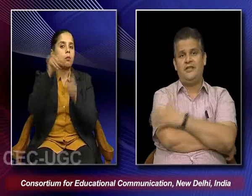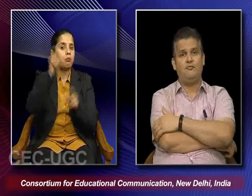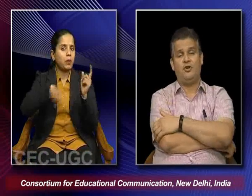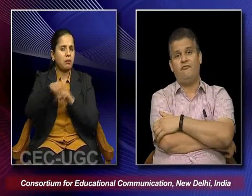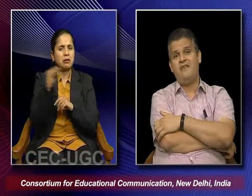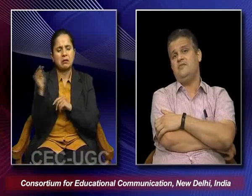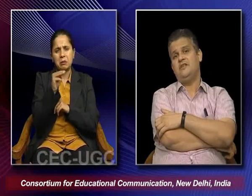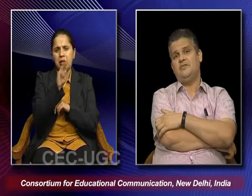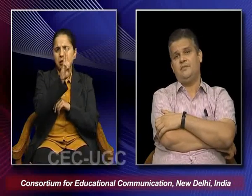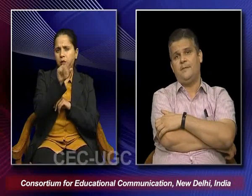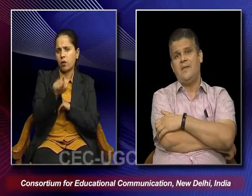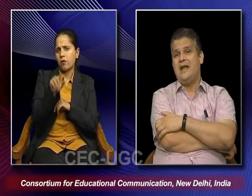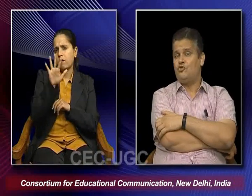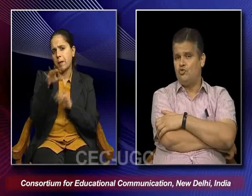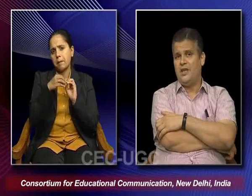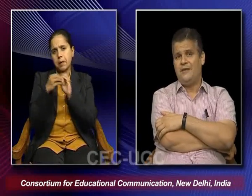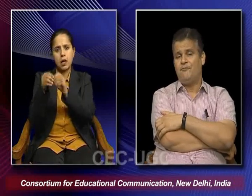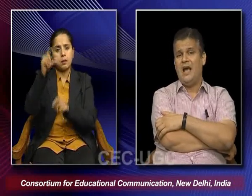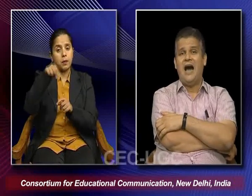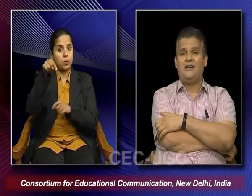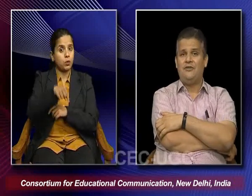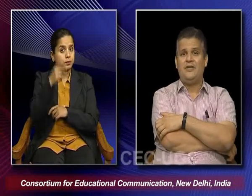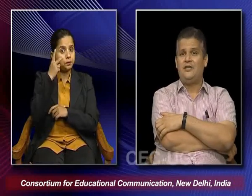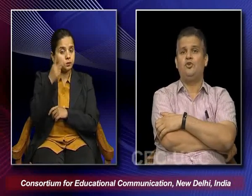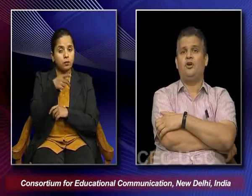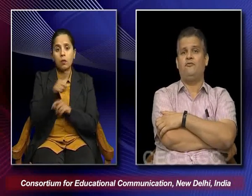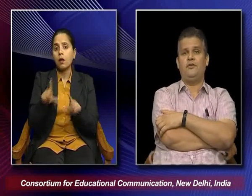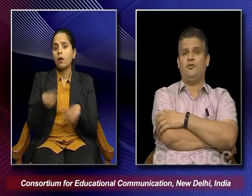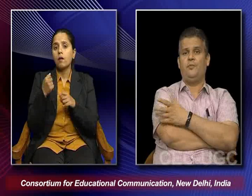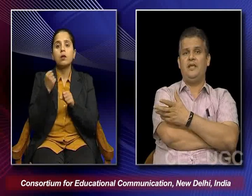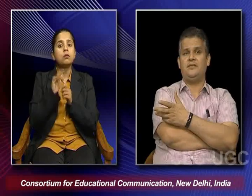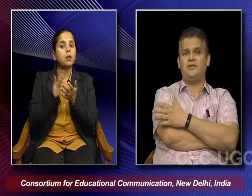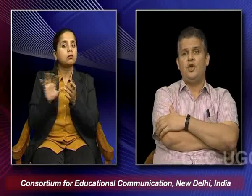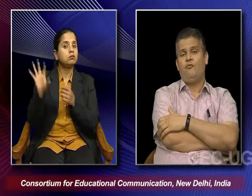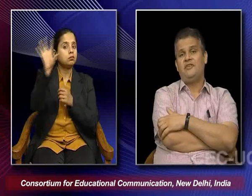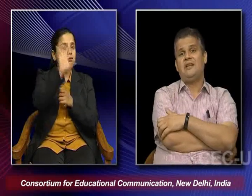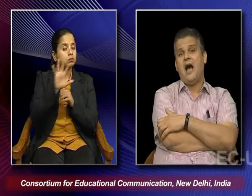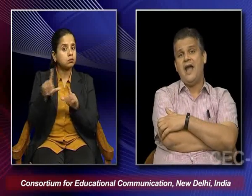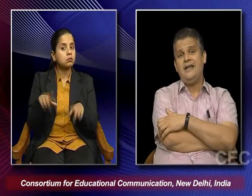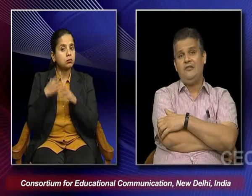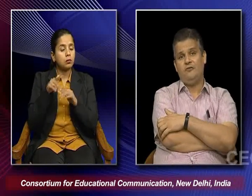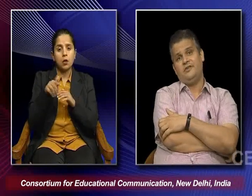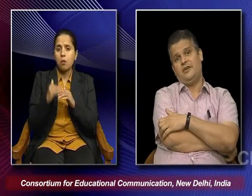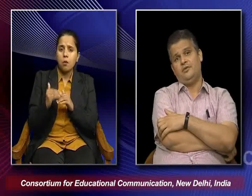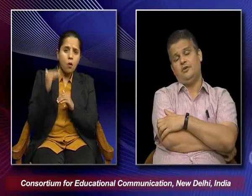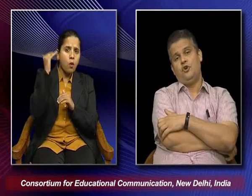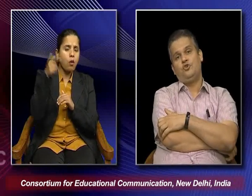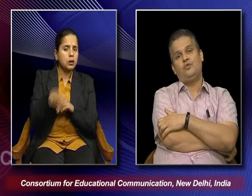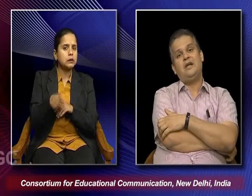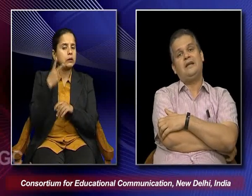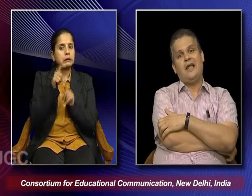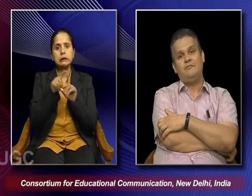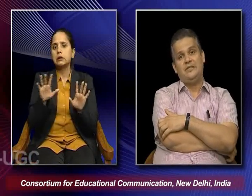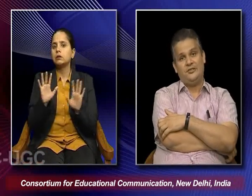roughly 3.5 billion people, today are living in geographies or places which are highly vulnerable to